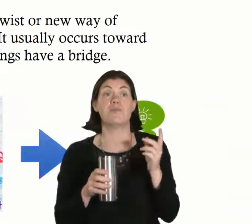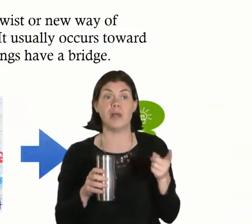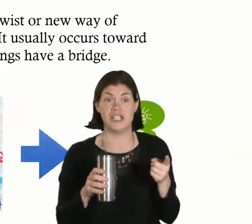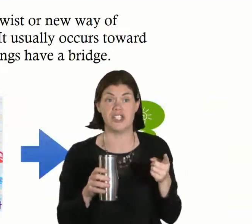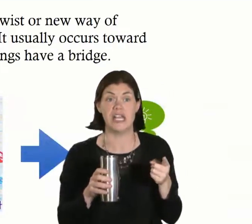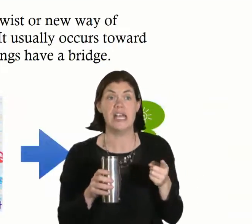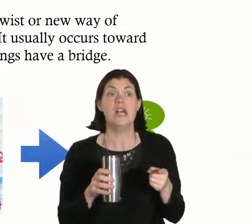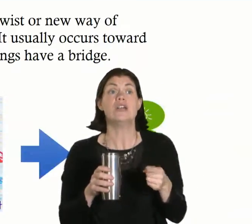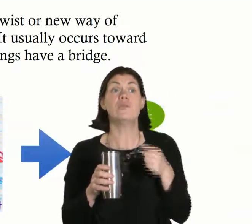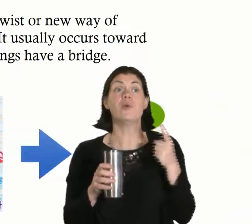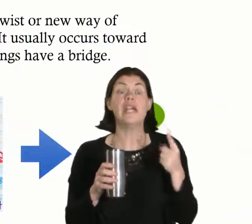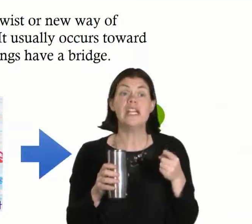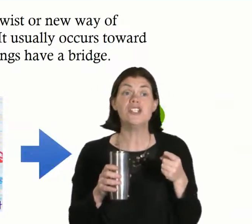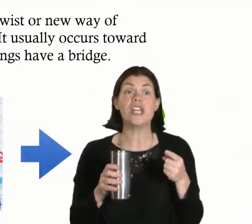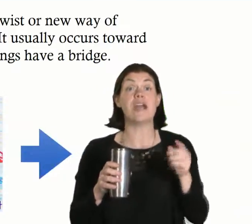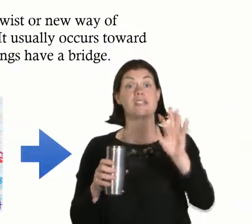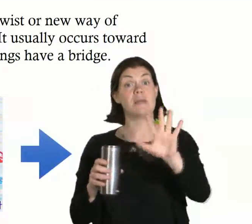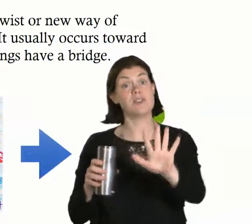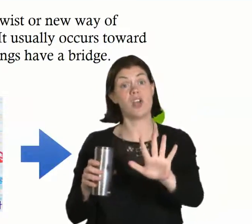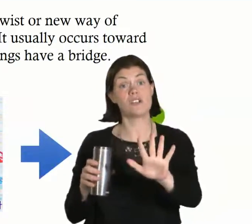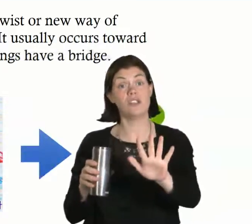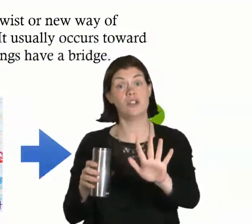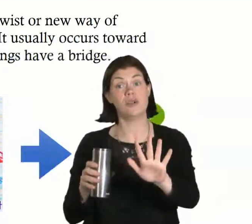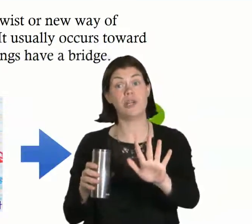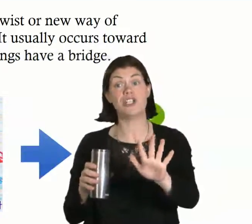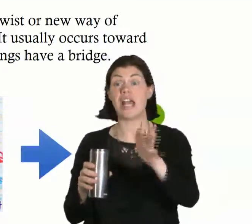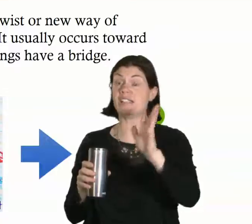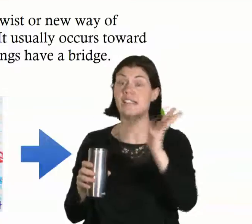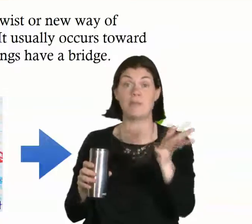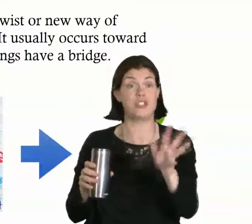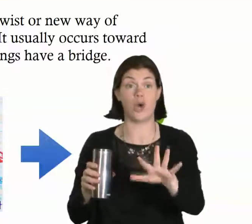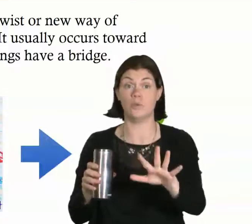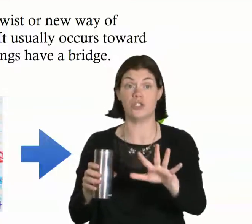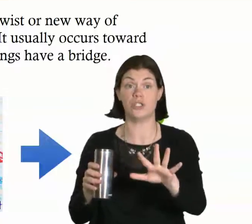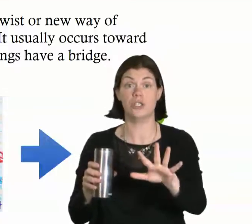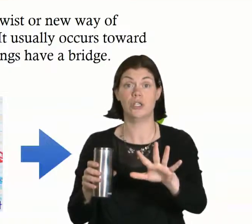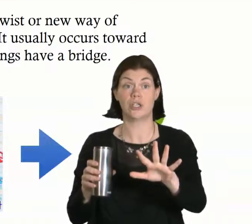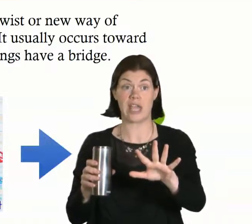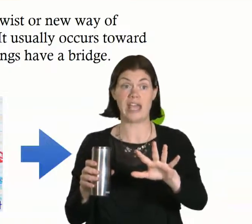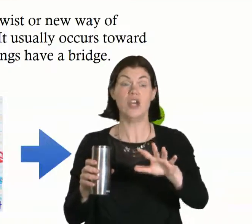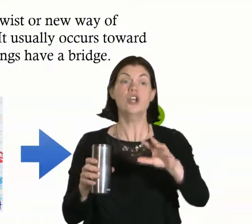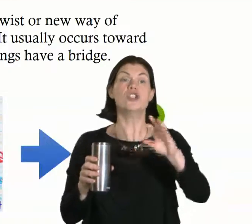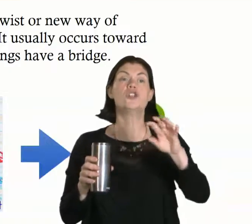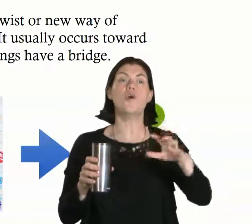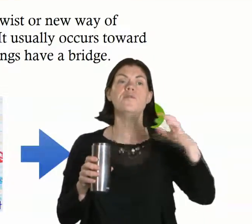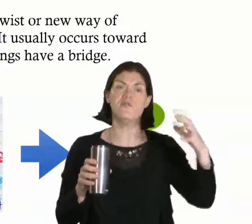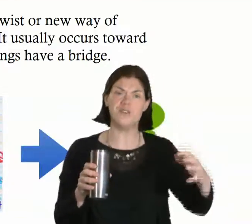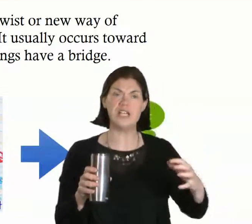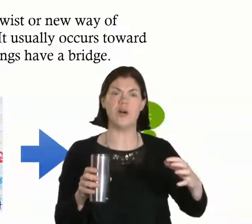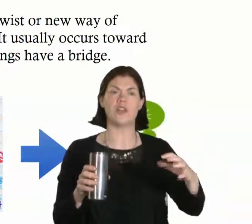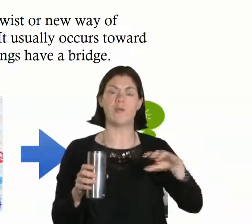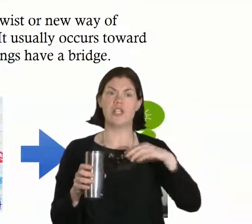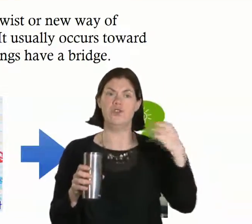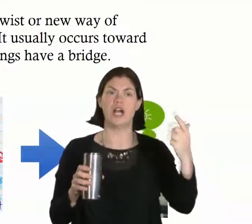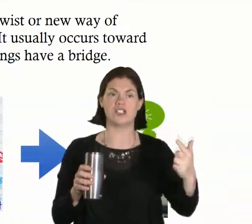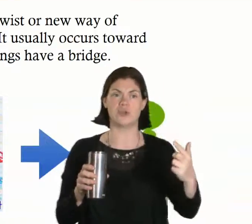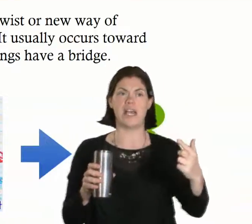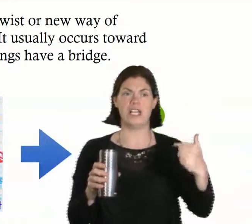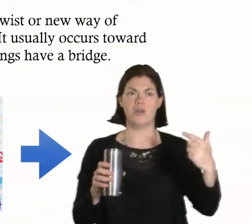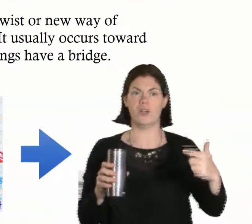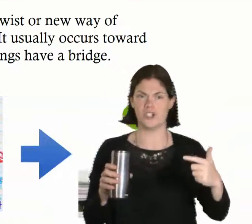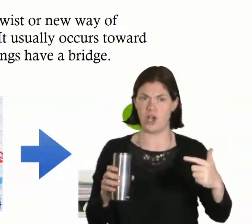here's the bridge. The bridge, now some songs include a bridge and some don't, okay? So don't feel that when you